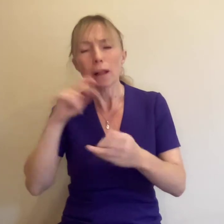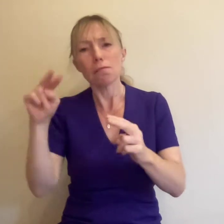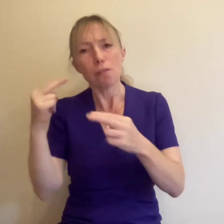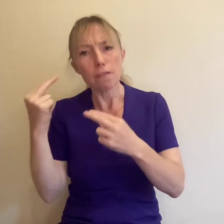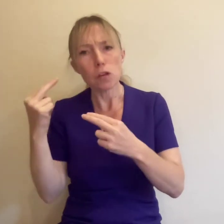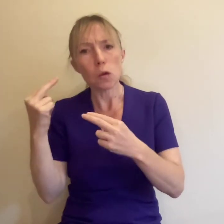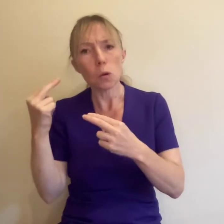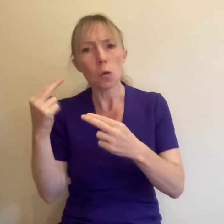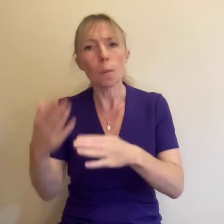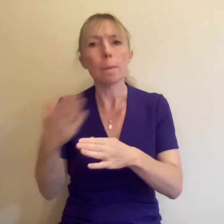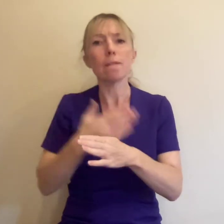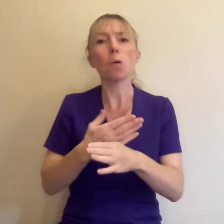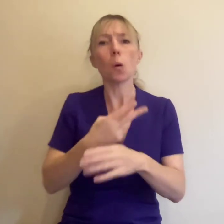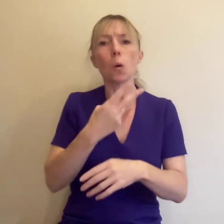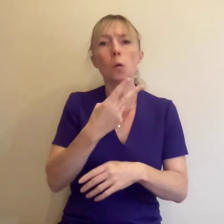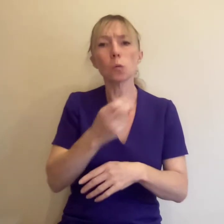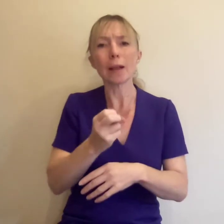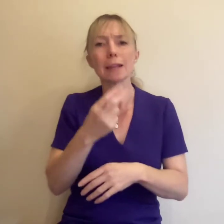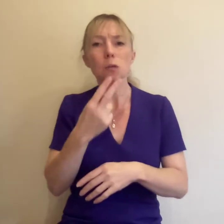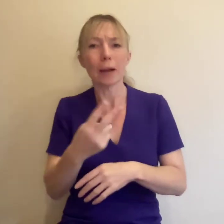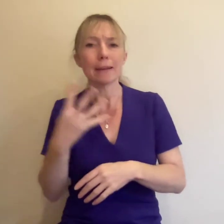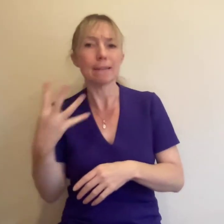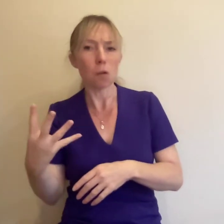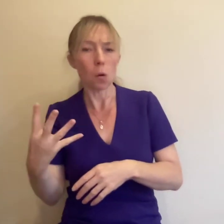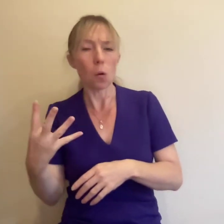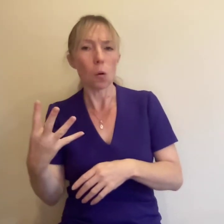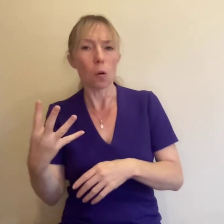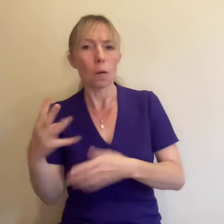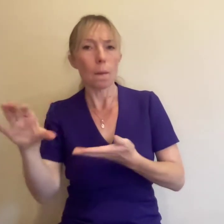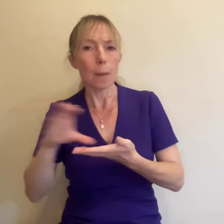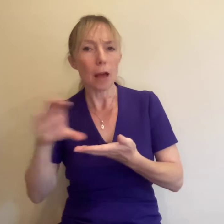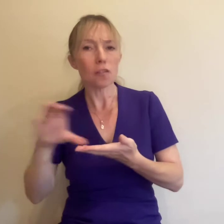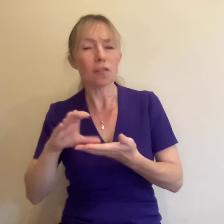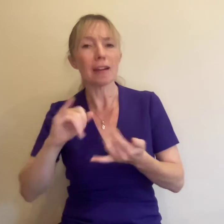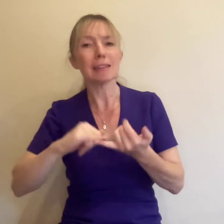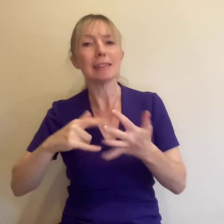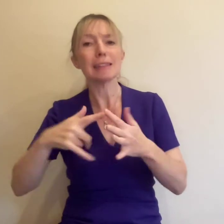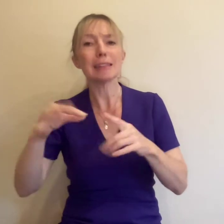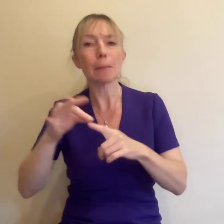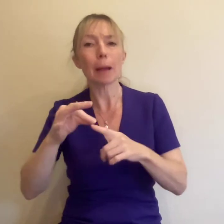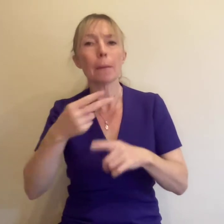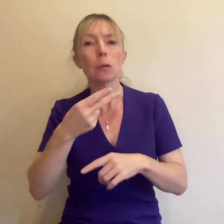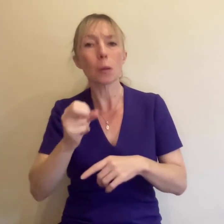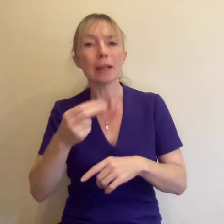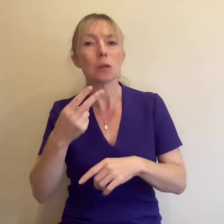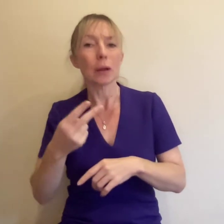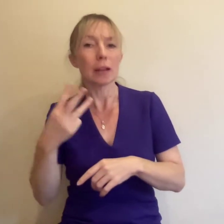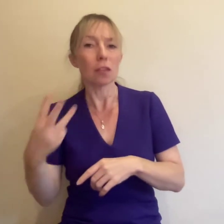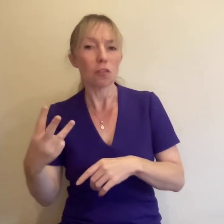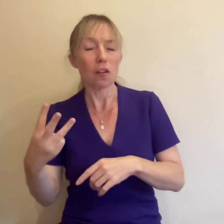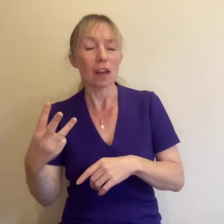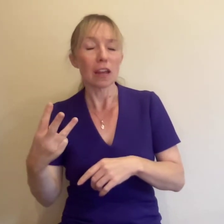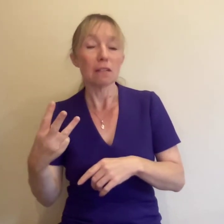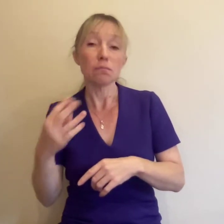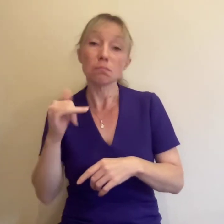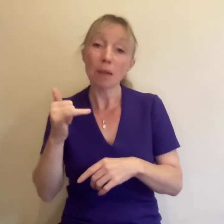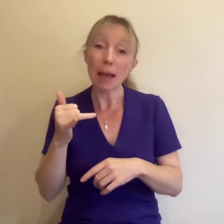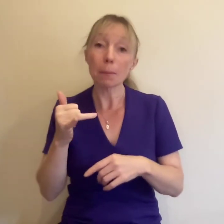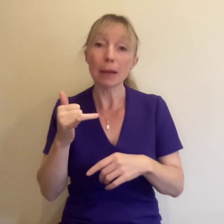to opening for the 2024 round of bursaries in September 2023, and may then open up to writers of